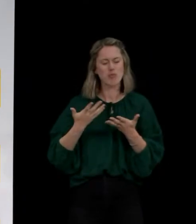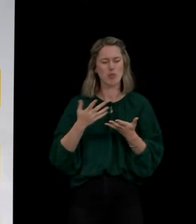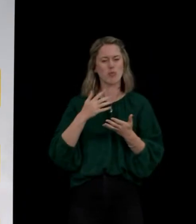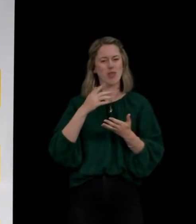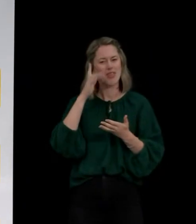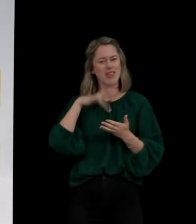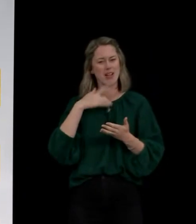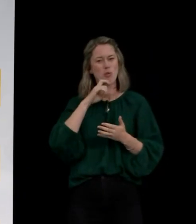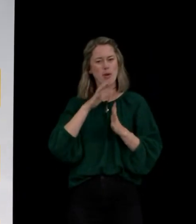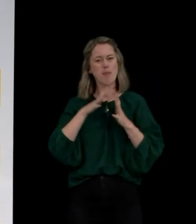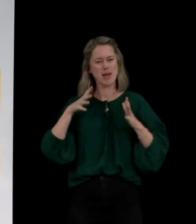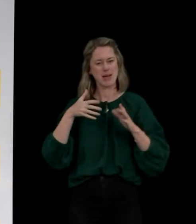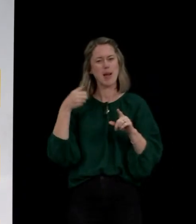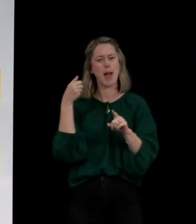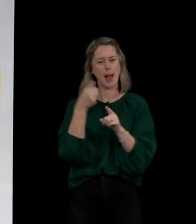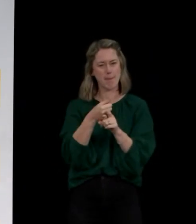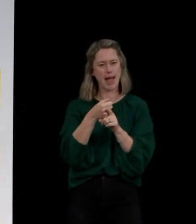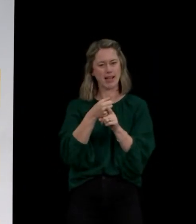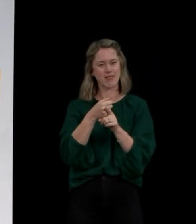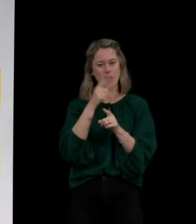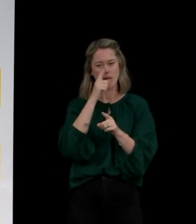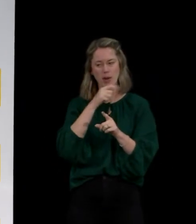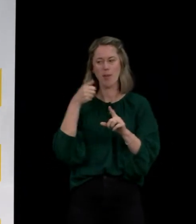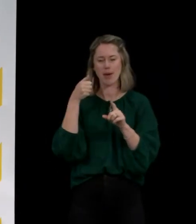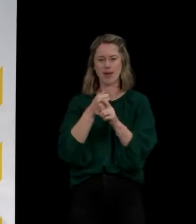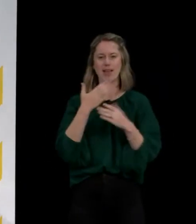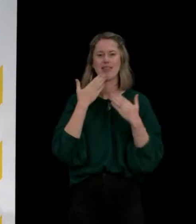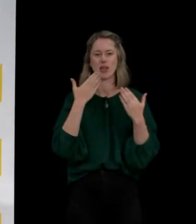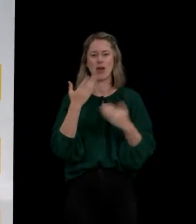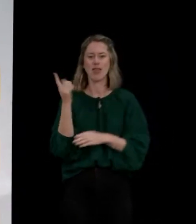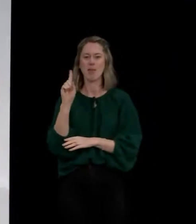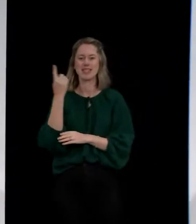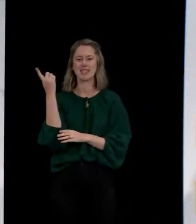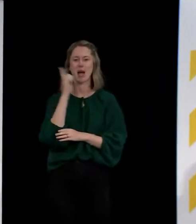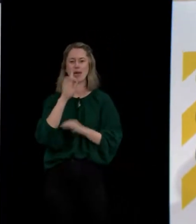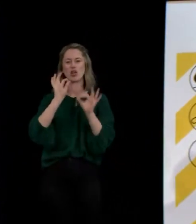difference for those who will be affected by it. Thanks, everyone.